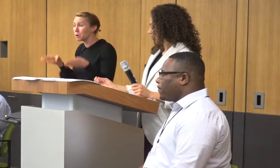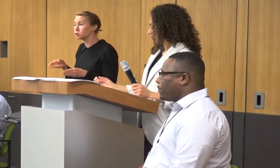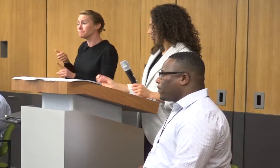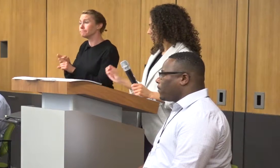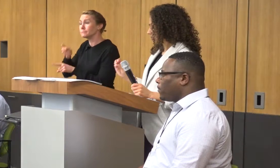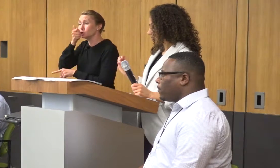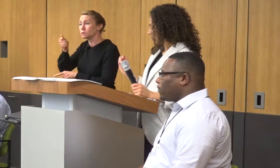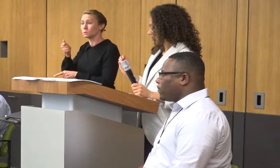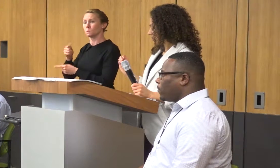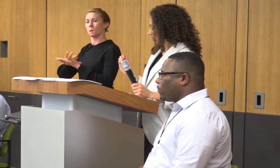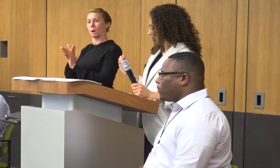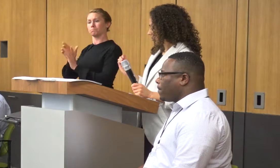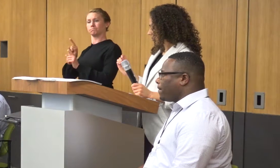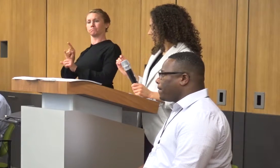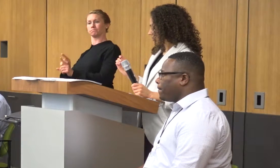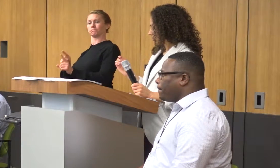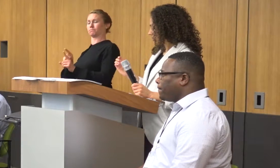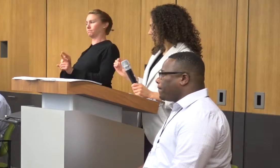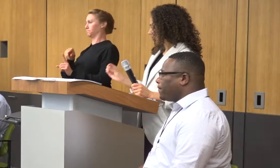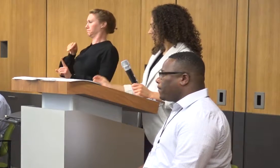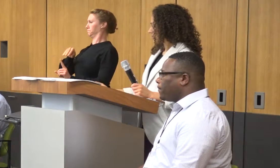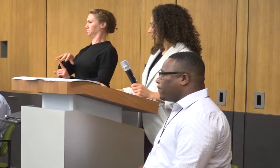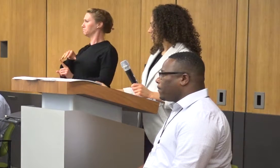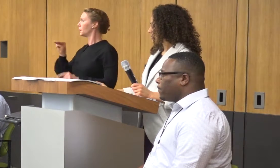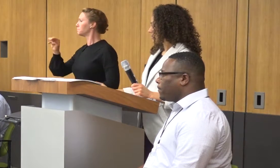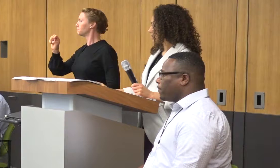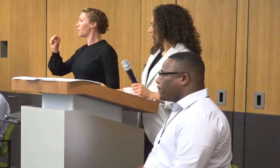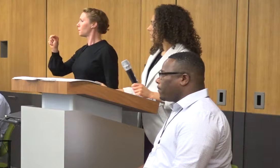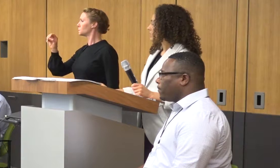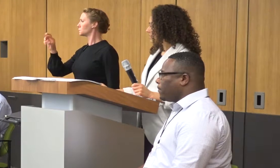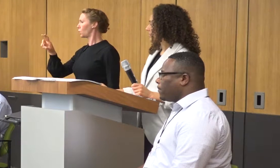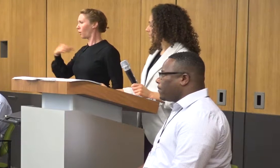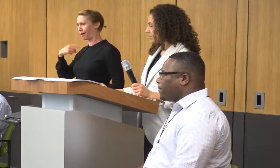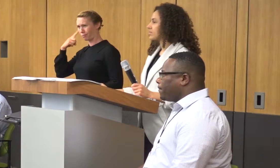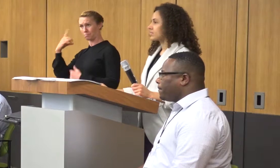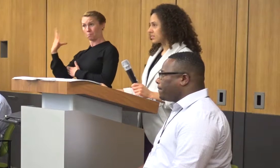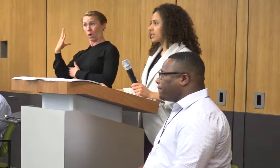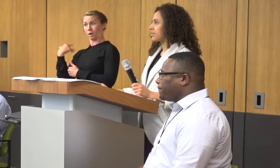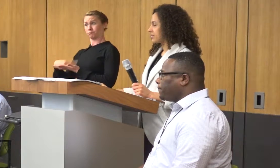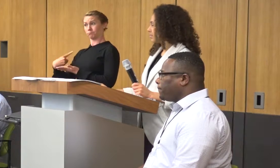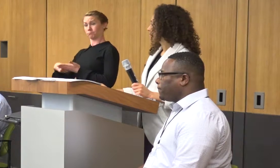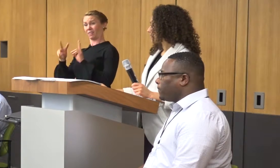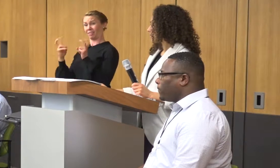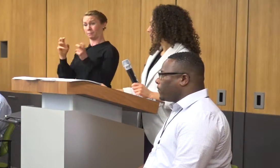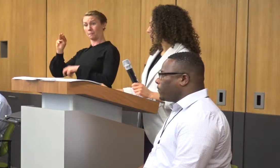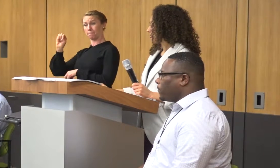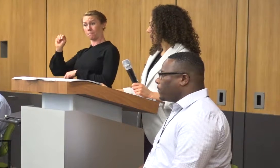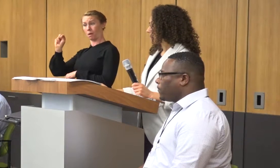interested in being a mentor. So I thought that was a really great theme that we're talking about this morning about mentors.